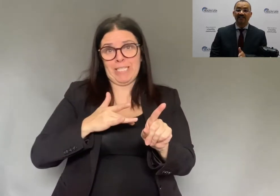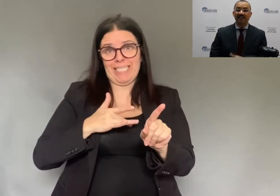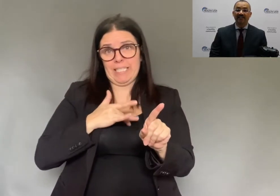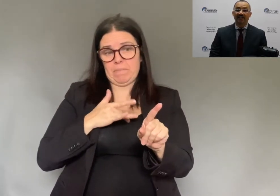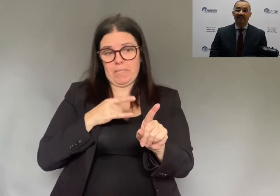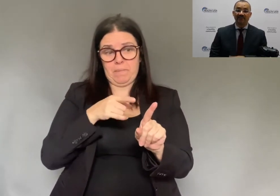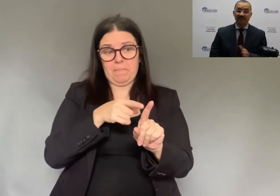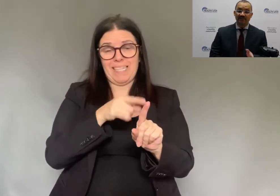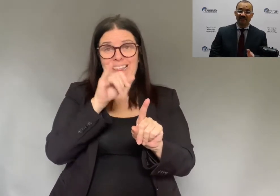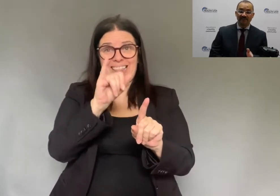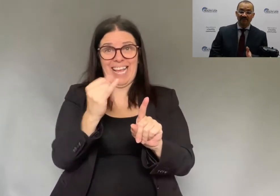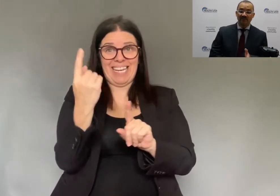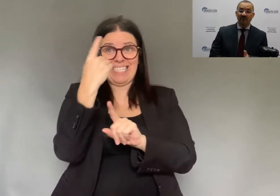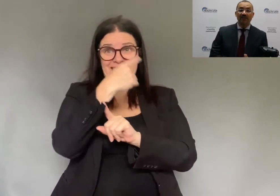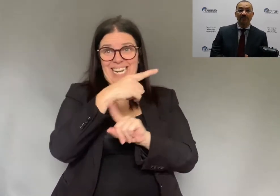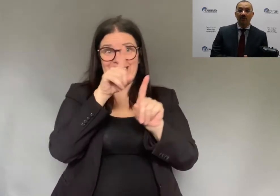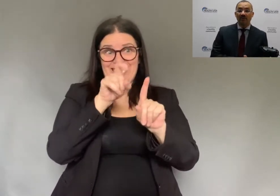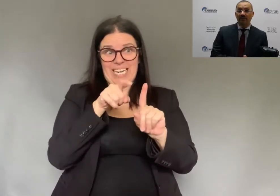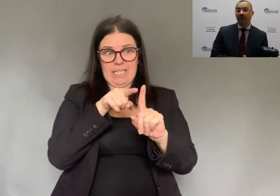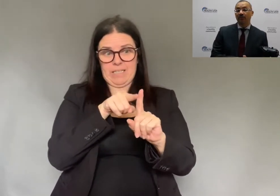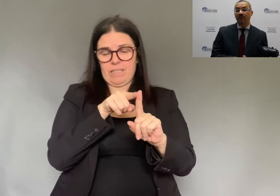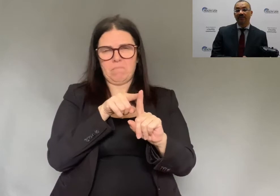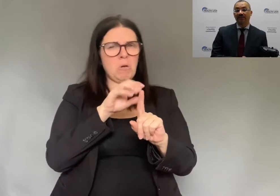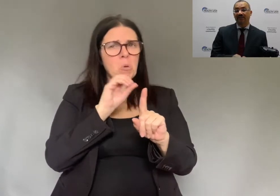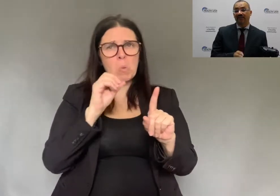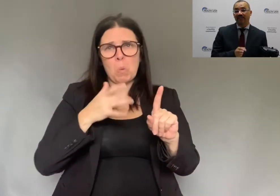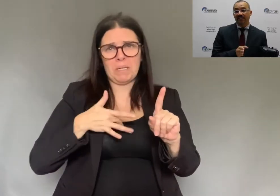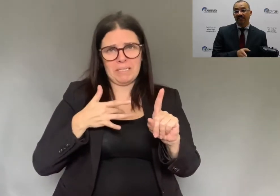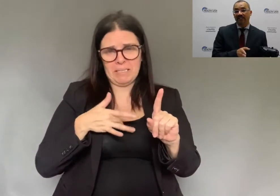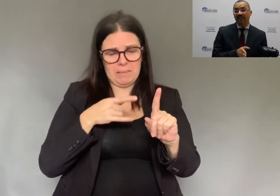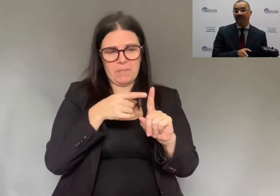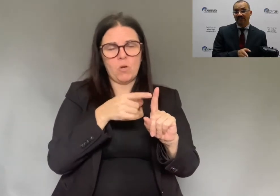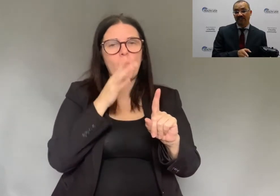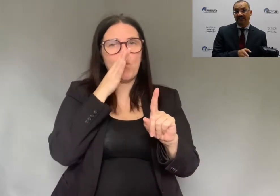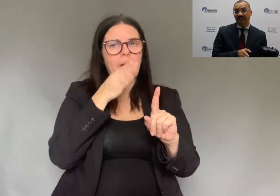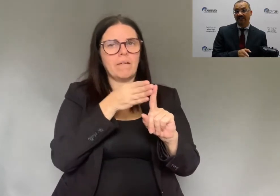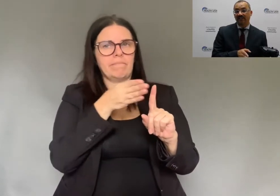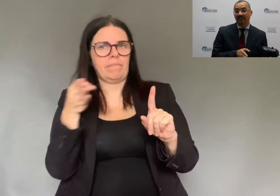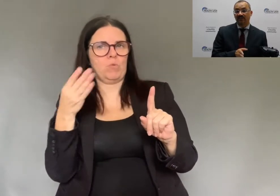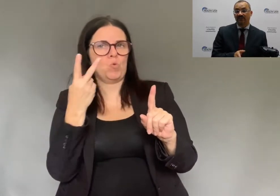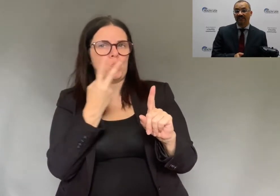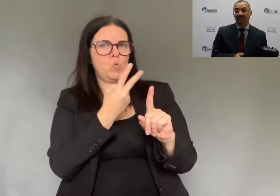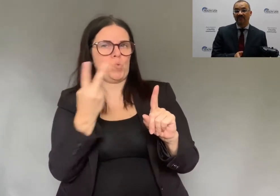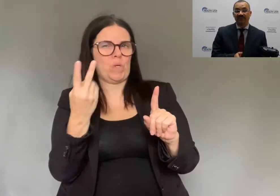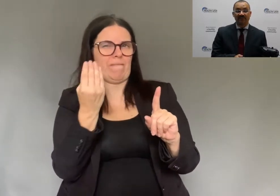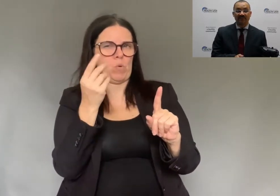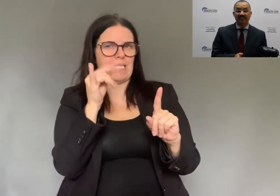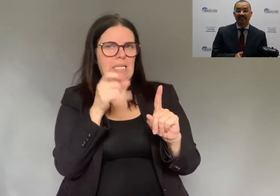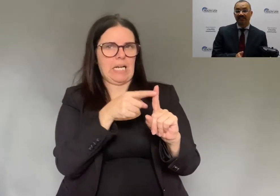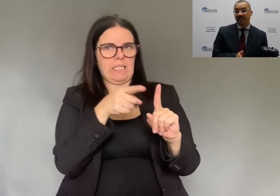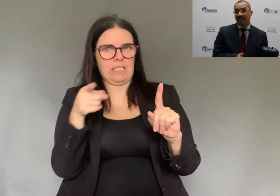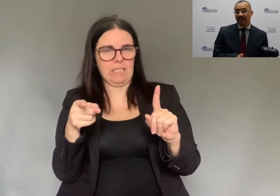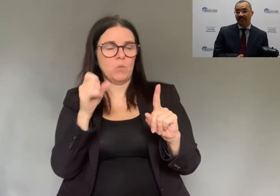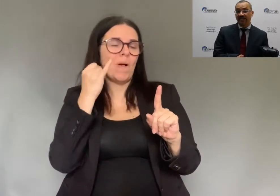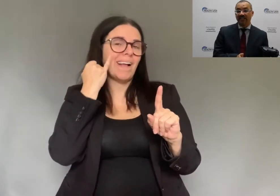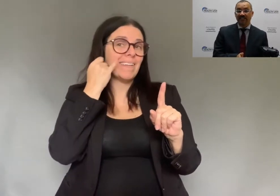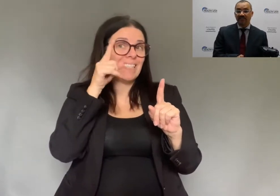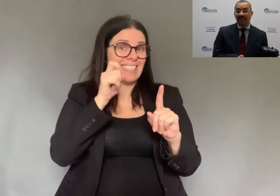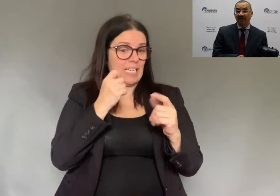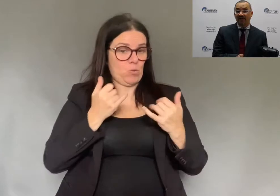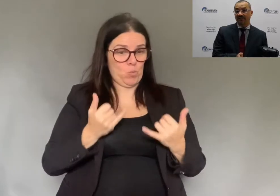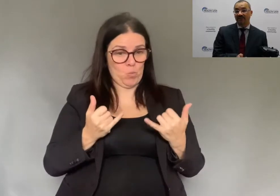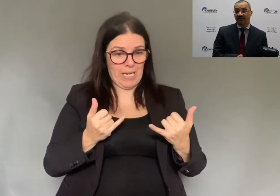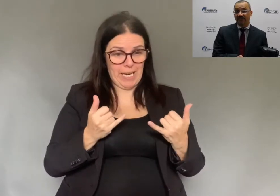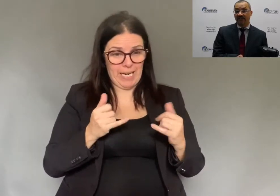test without symptoms, so we'll go with the 2 weeks from the day they were tested. So, for example, if someone was tested today and come